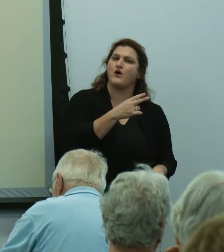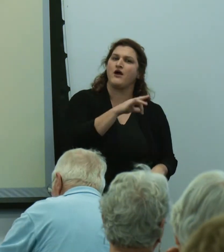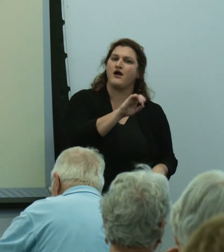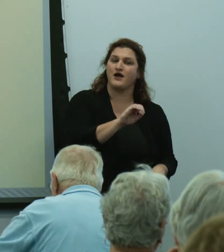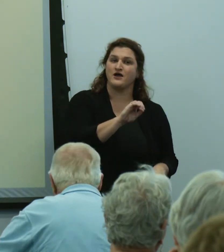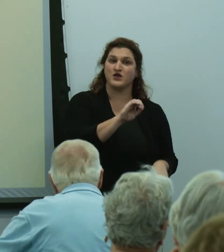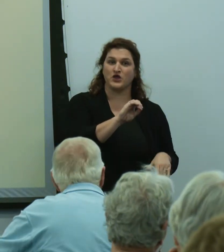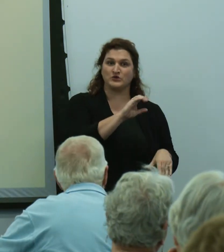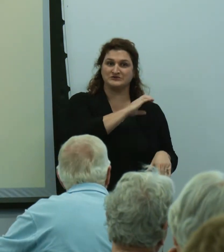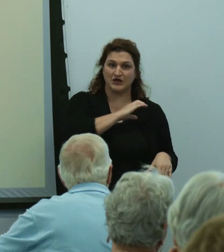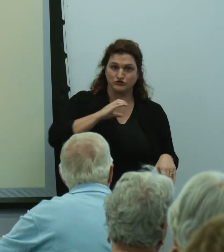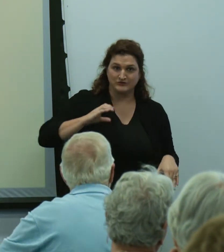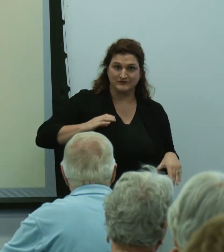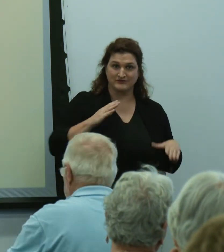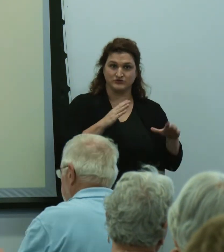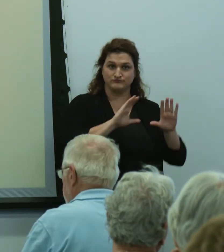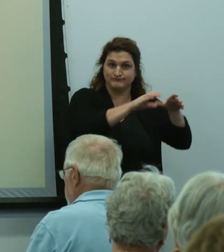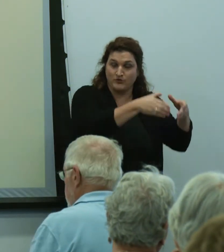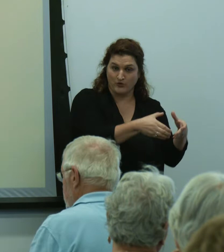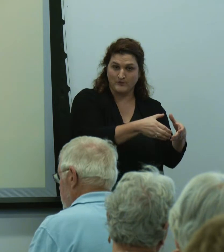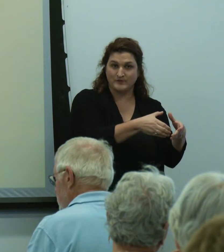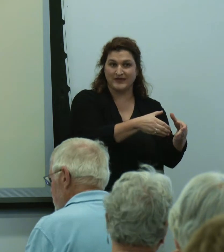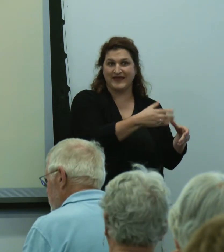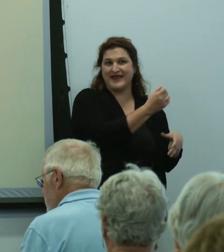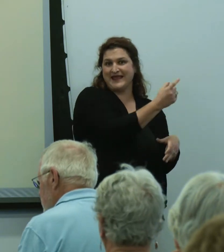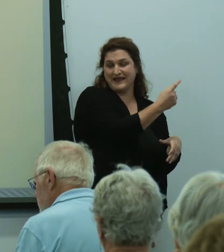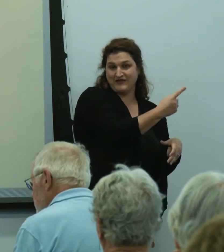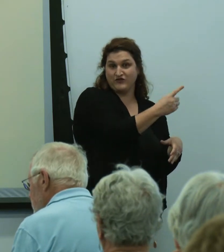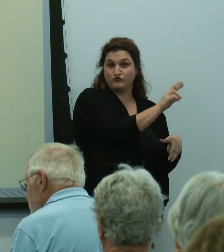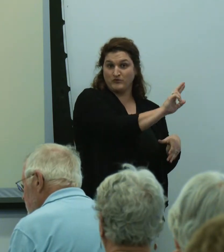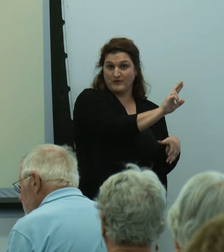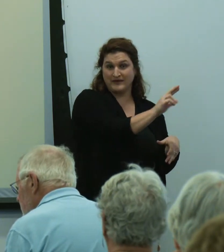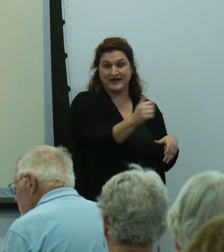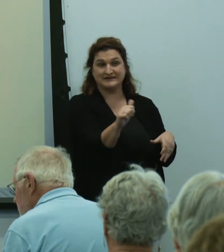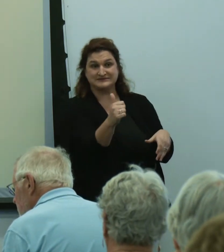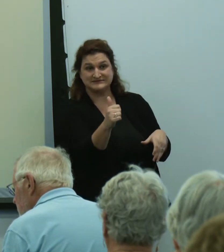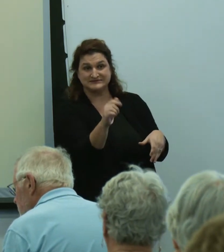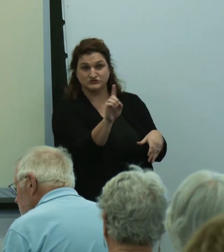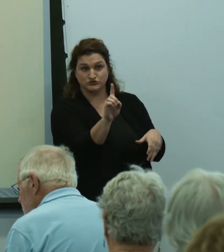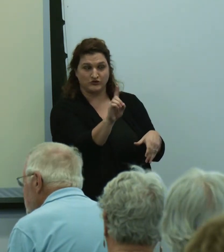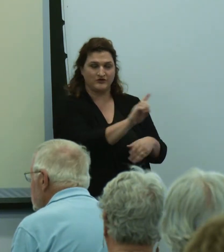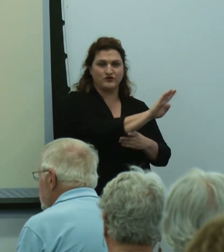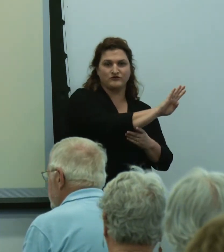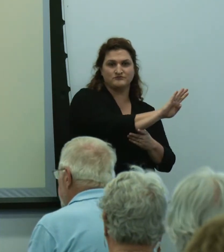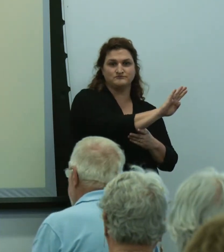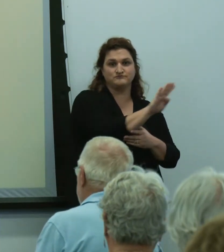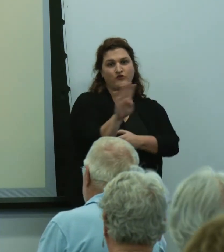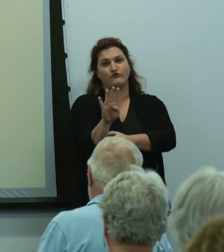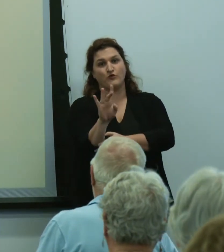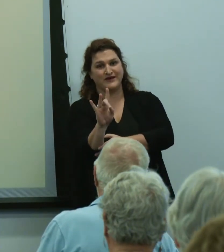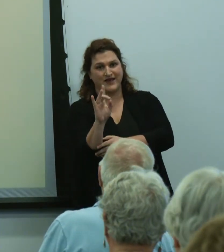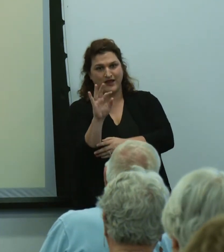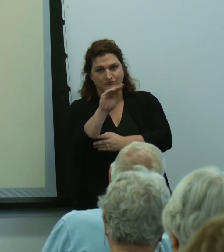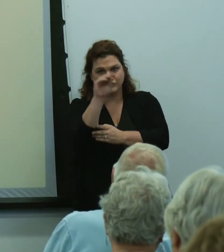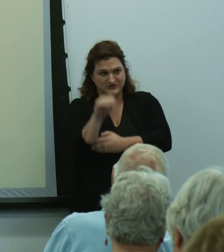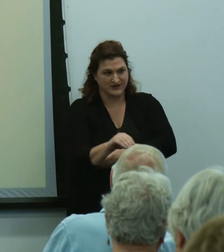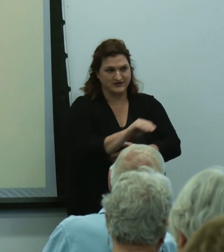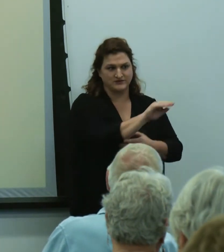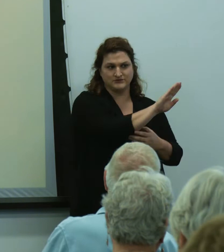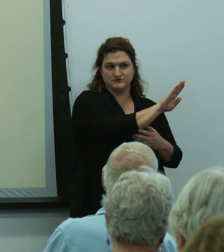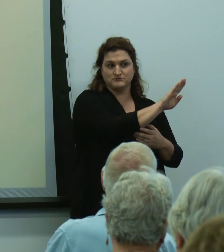Republicans, 52% of the voters, and 10 Democrats, which were 48% of the voters, in the